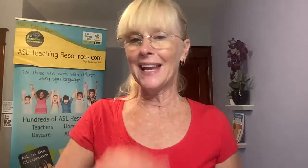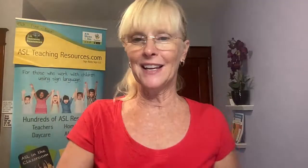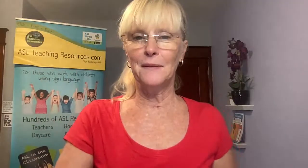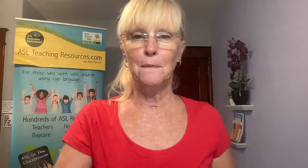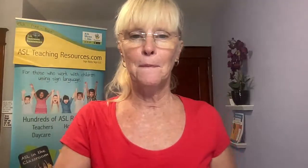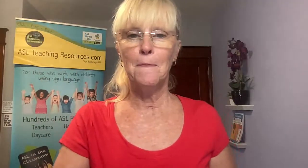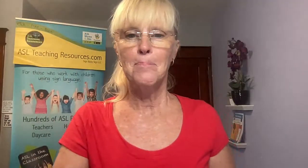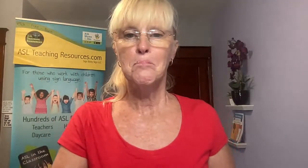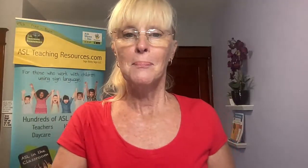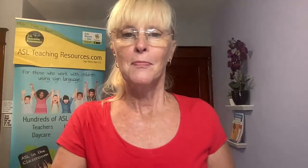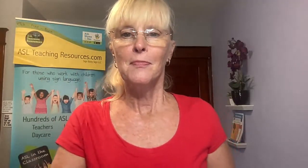man.